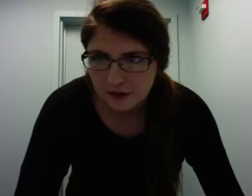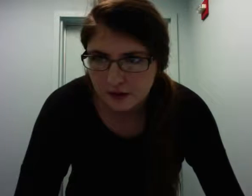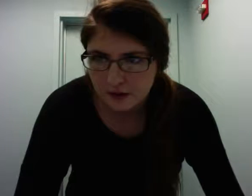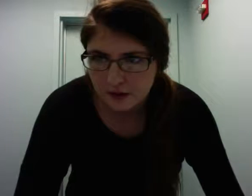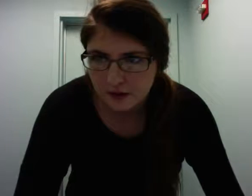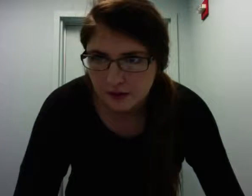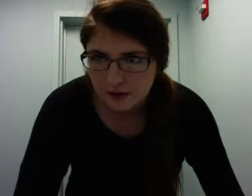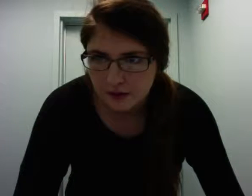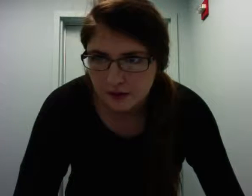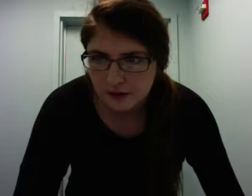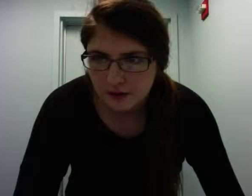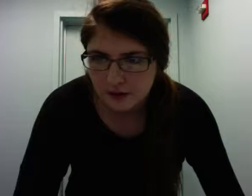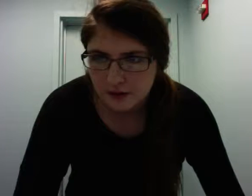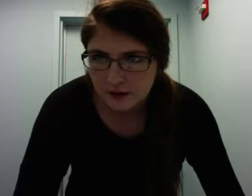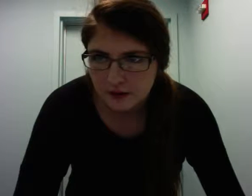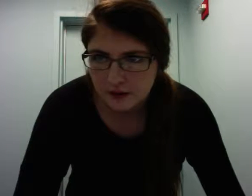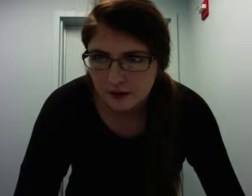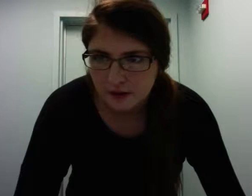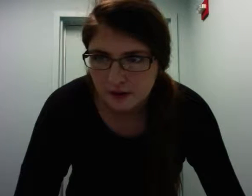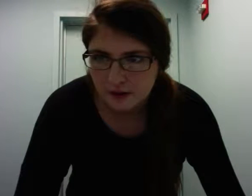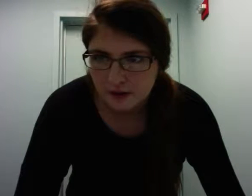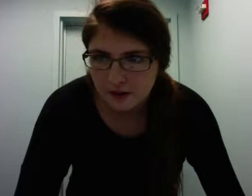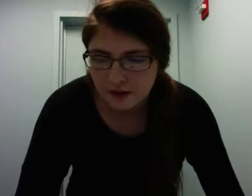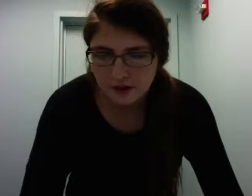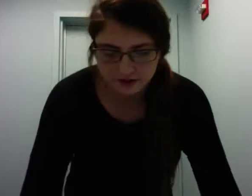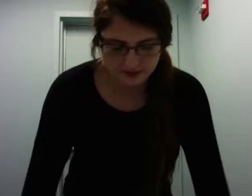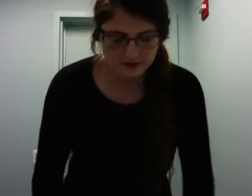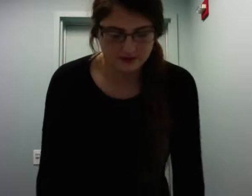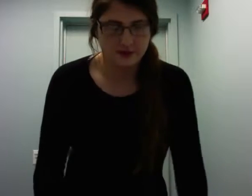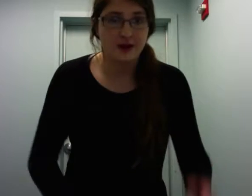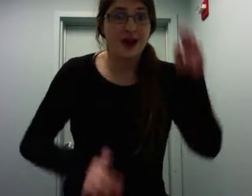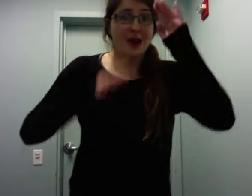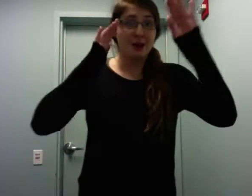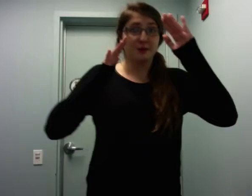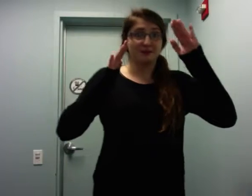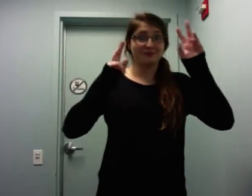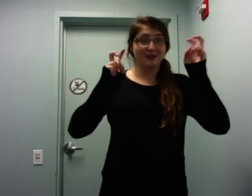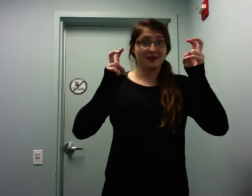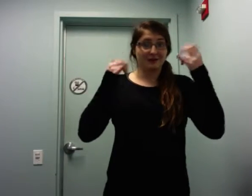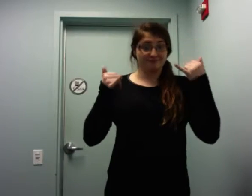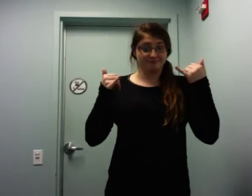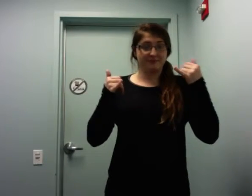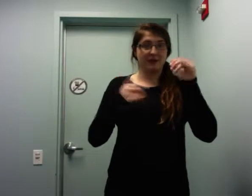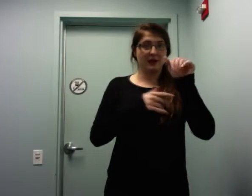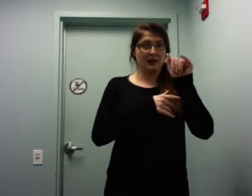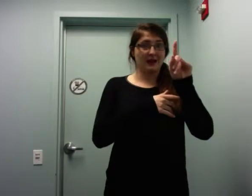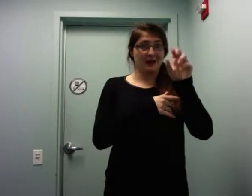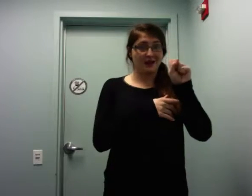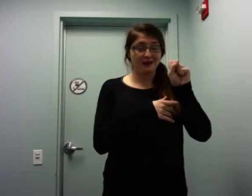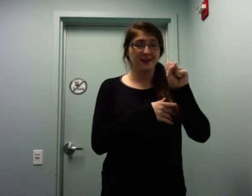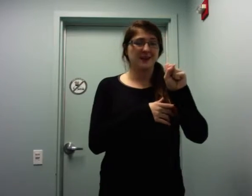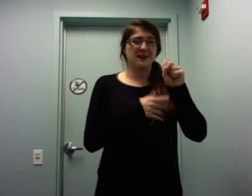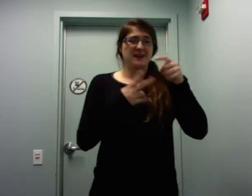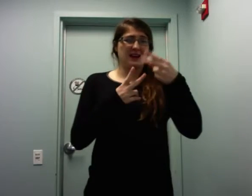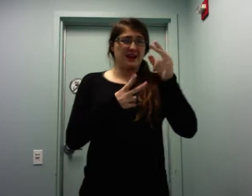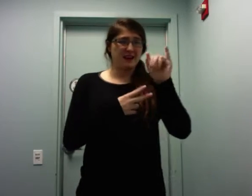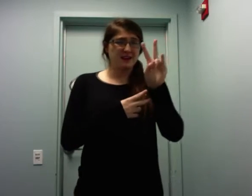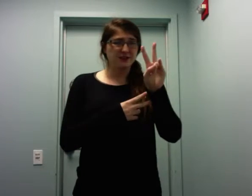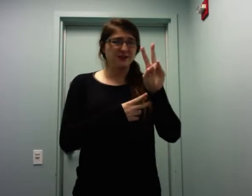Fears and actions. So our topic today is HIV and AIDS, and HIV infection and AIDS prevention, and how people can protect